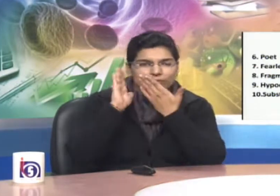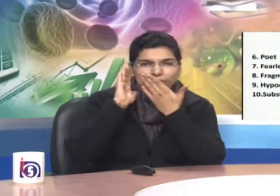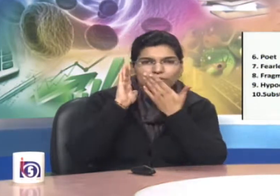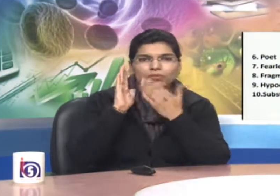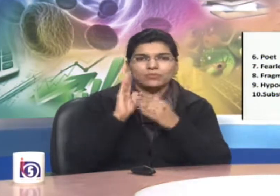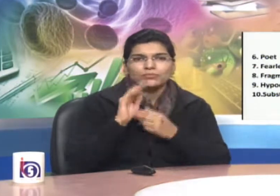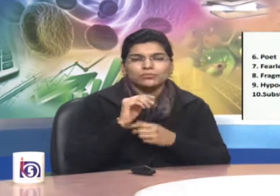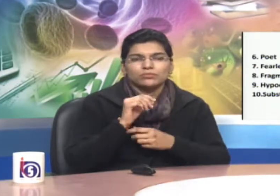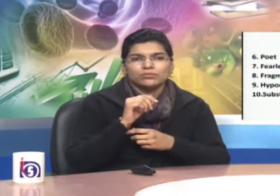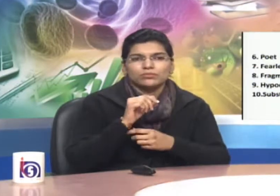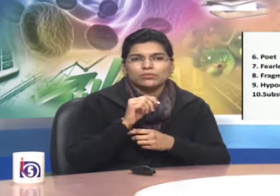hypocrites,